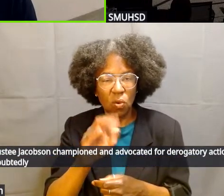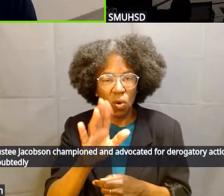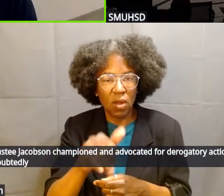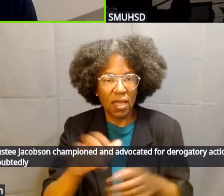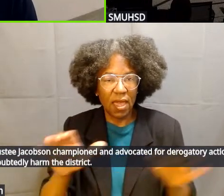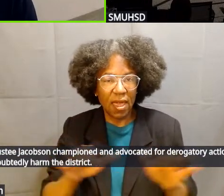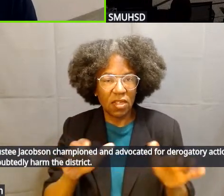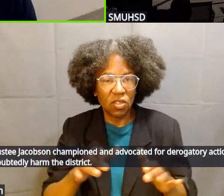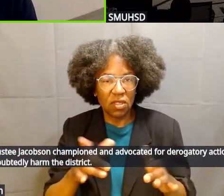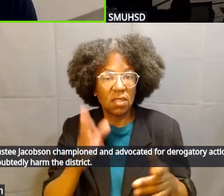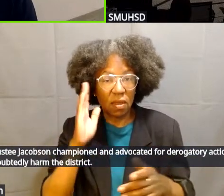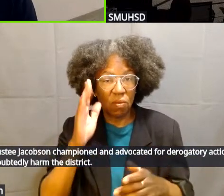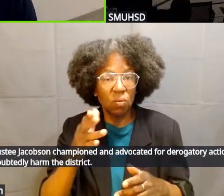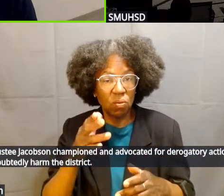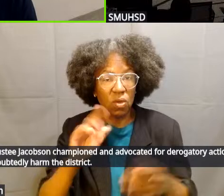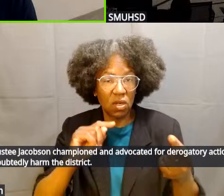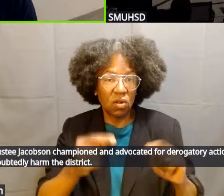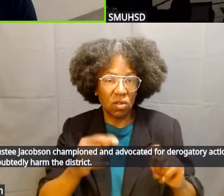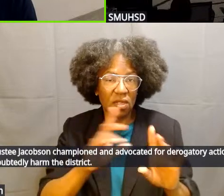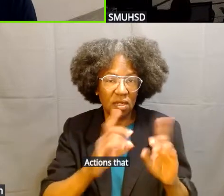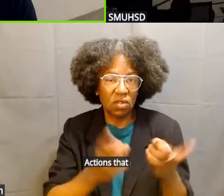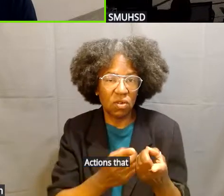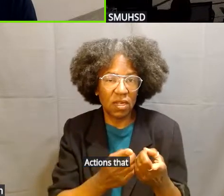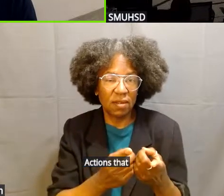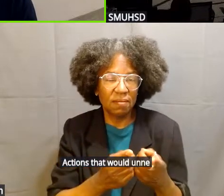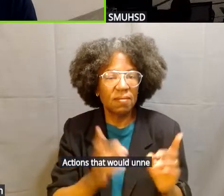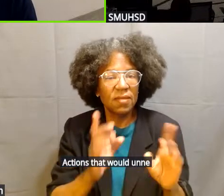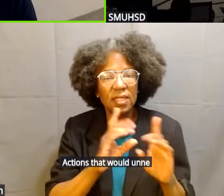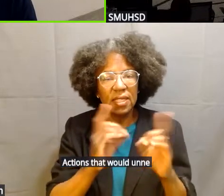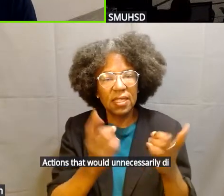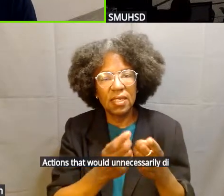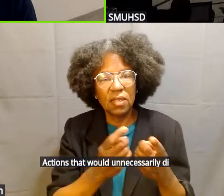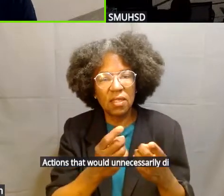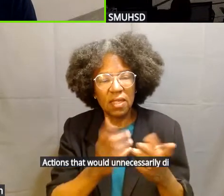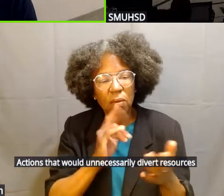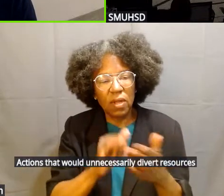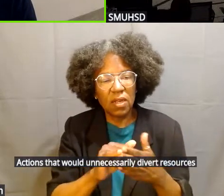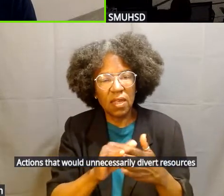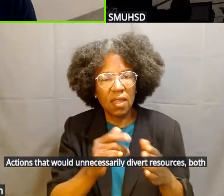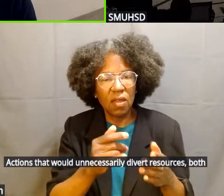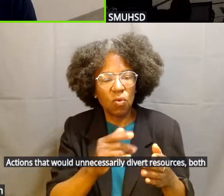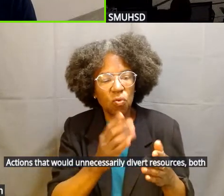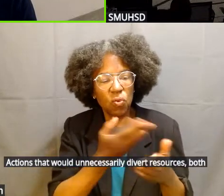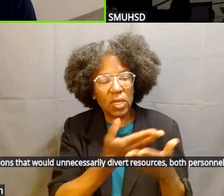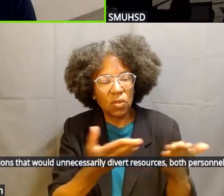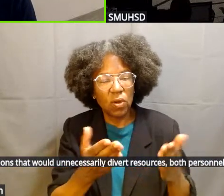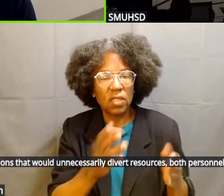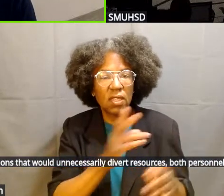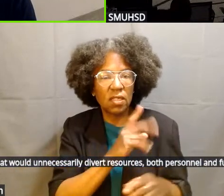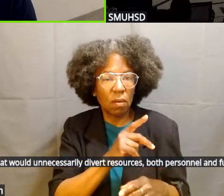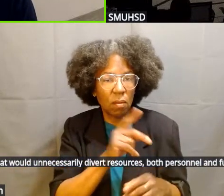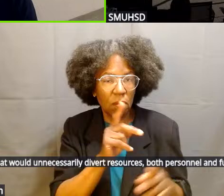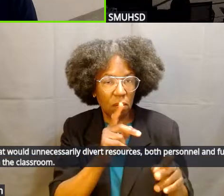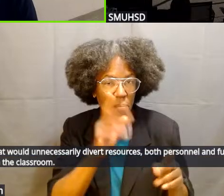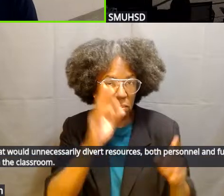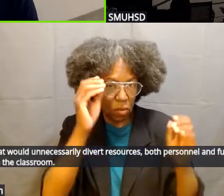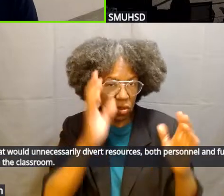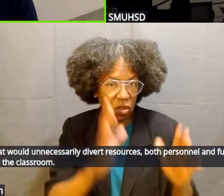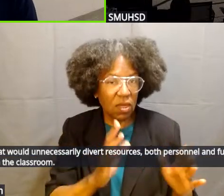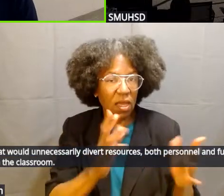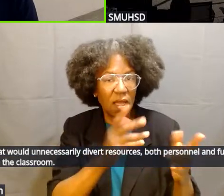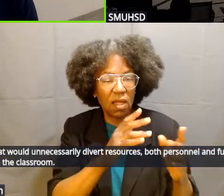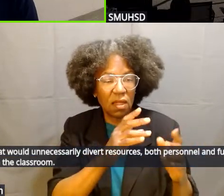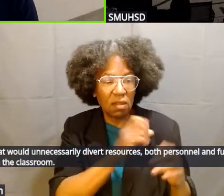district. Actions that would unnecessarily divert resources, both personnel and funding, away from the classroom.